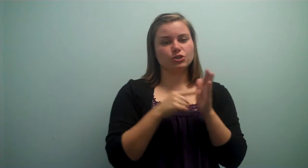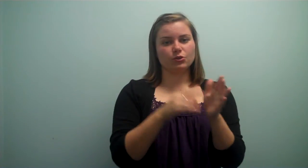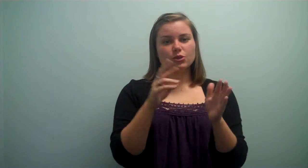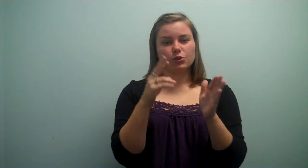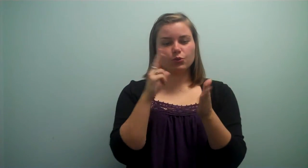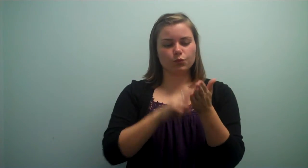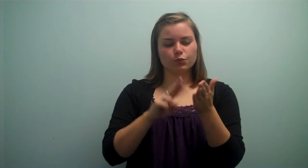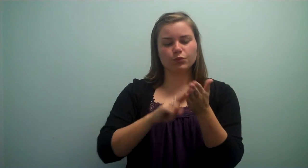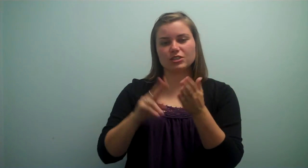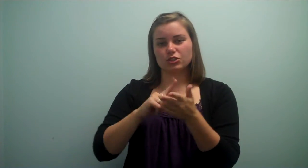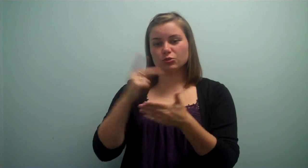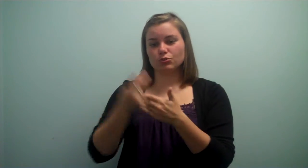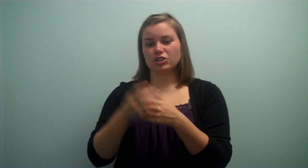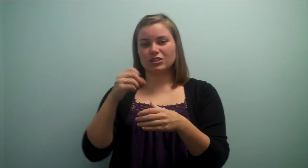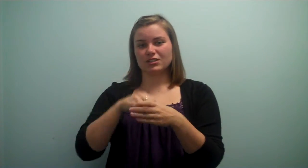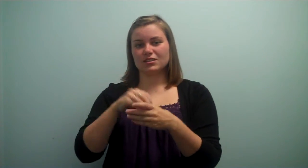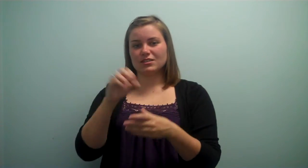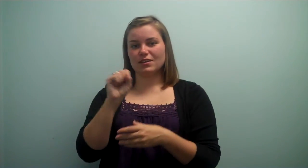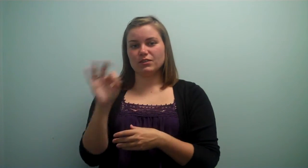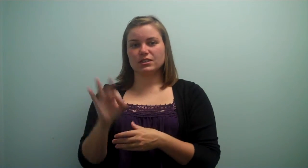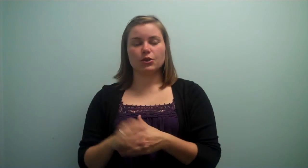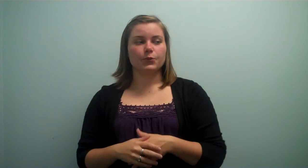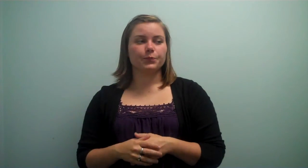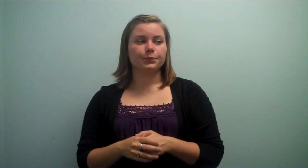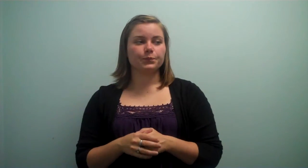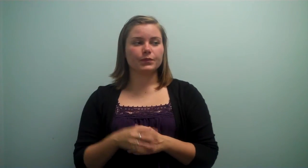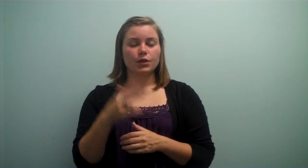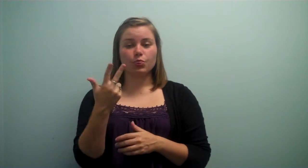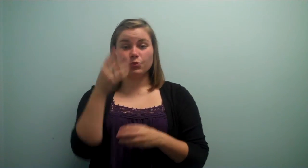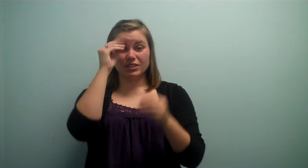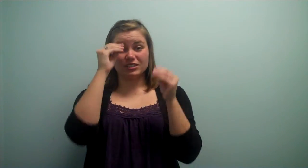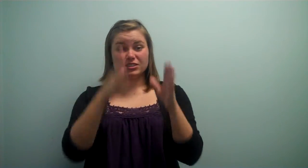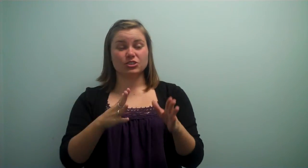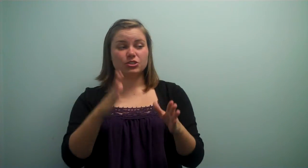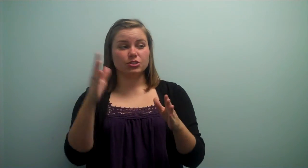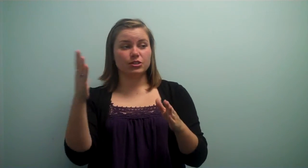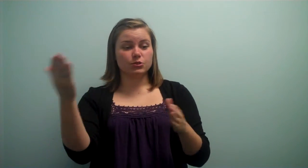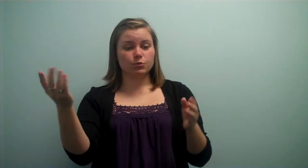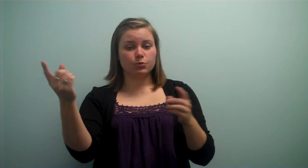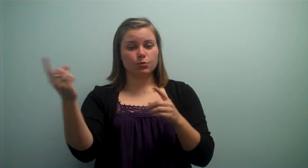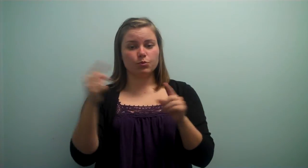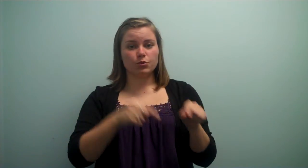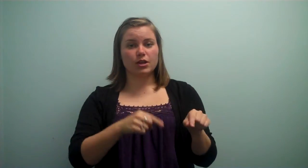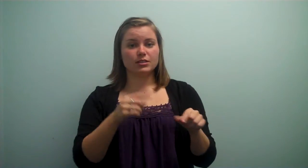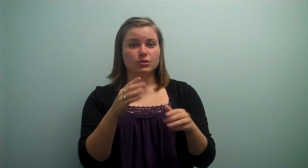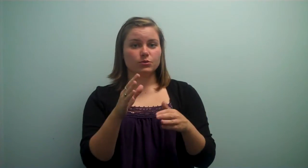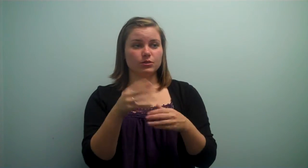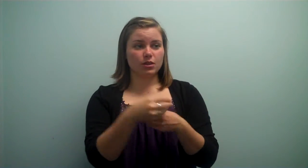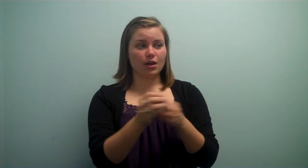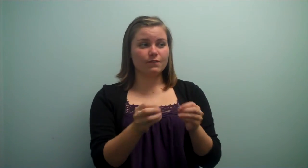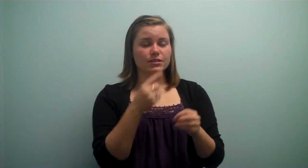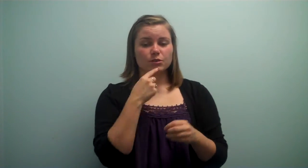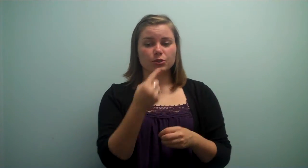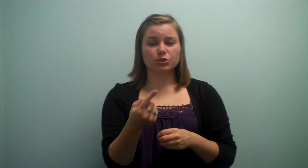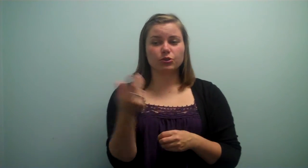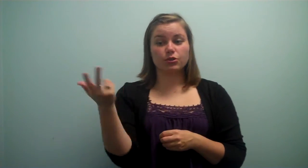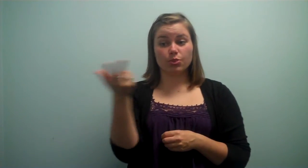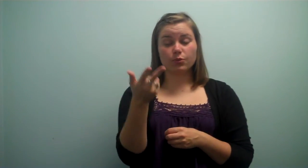San Francisco. 3 teachers had been brought into the principal's office and told, "You 3 teachers are the